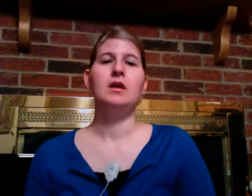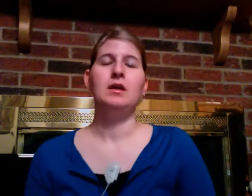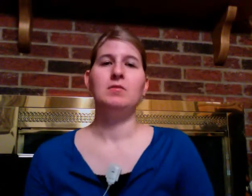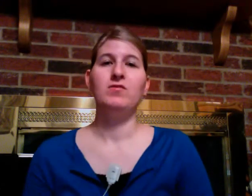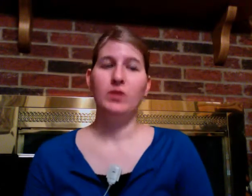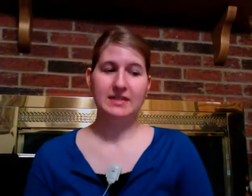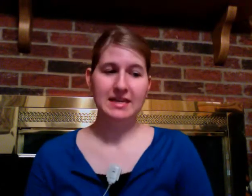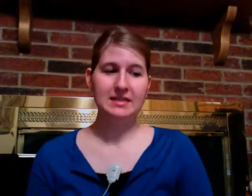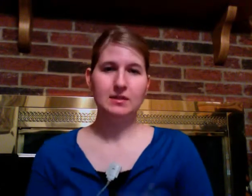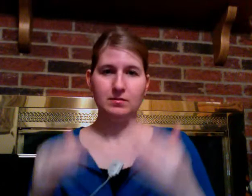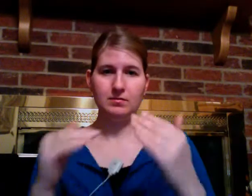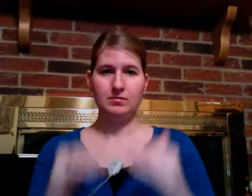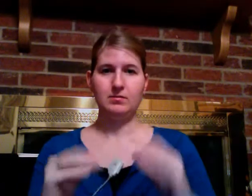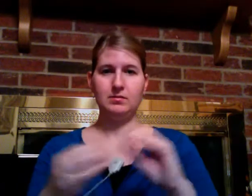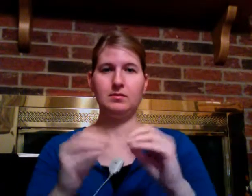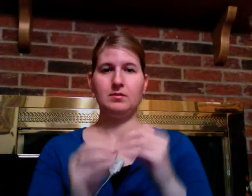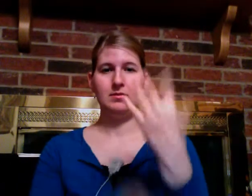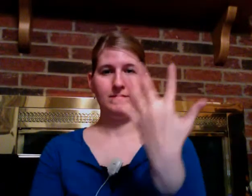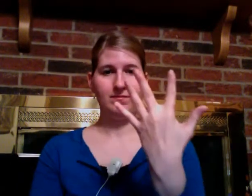Number 4, sit.